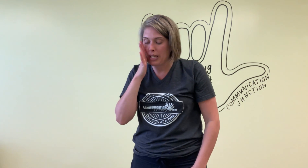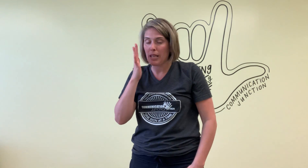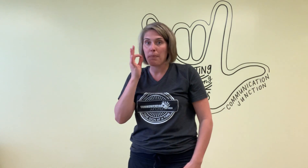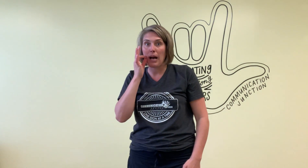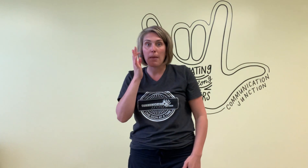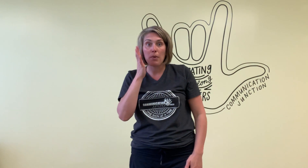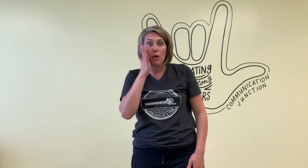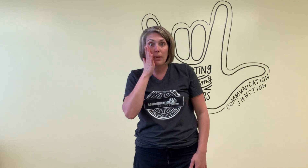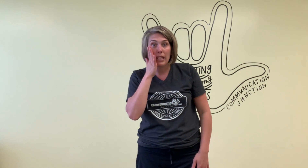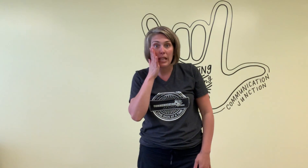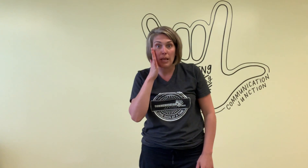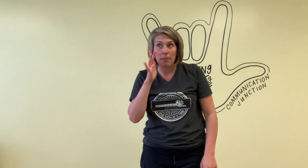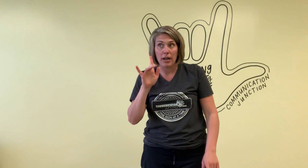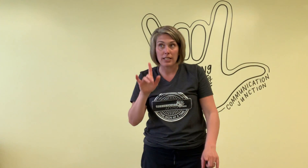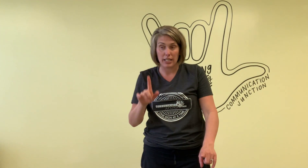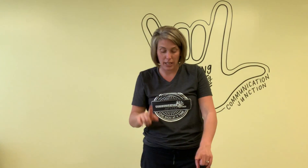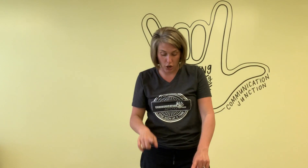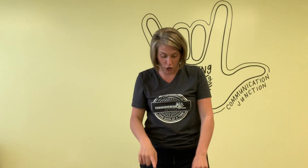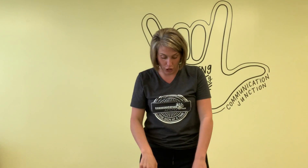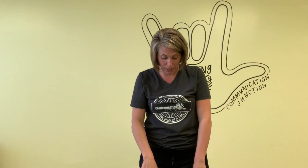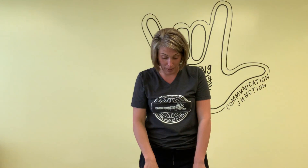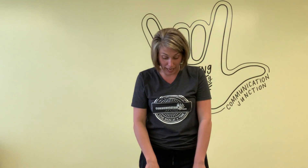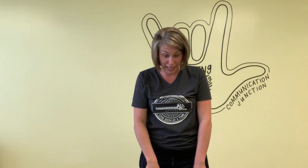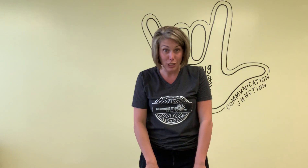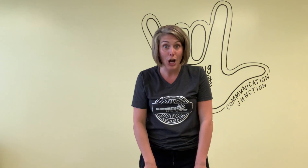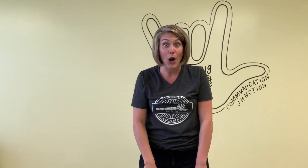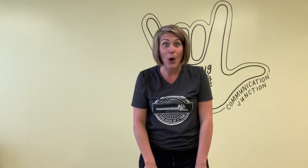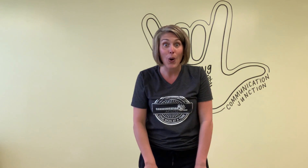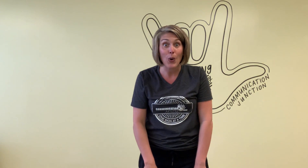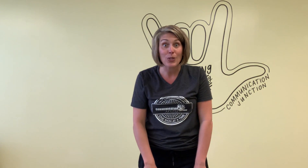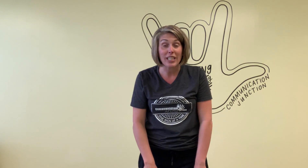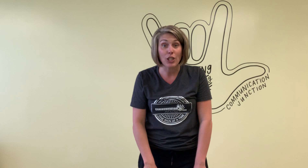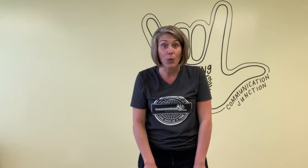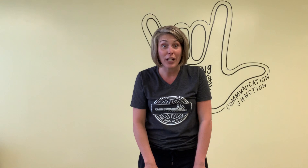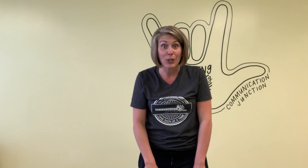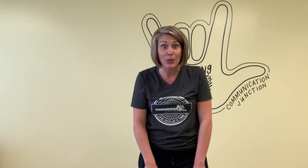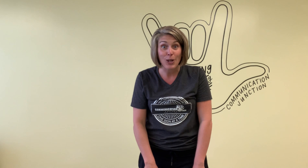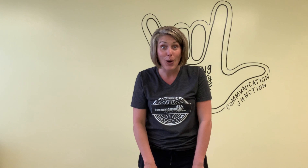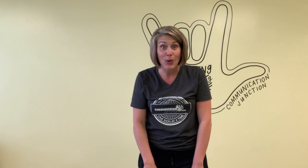Bumblebee, bumblebee, buzzing on my toes. Can you wiggle your toes?